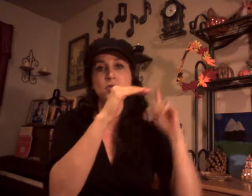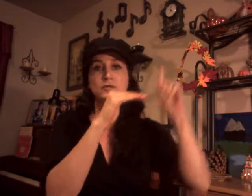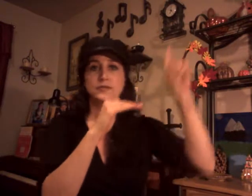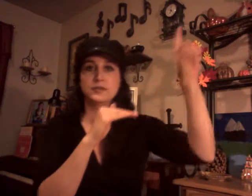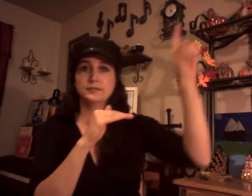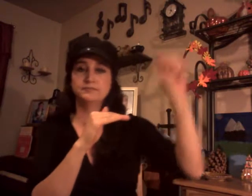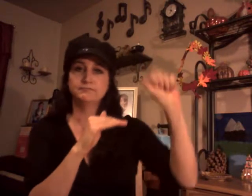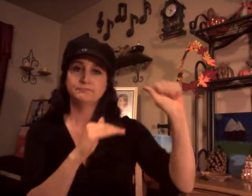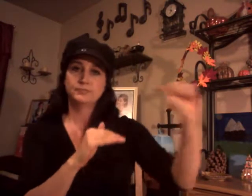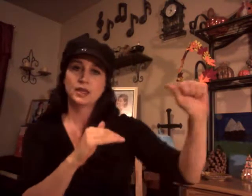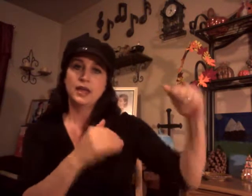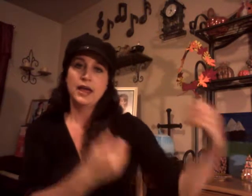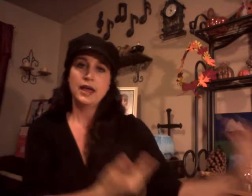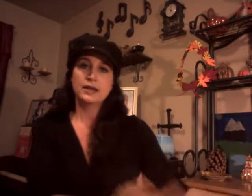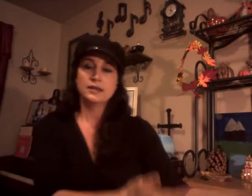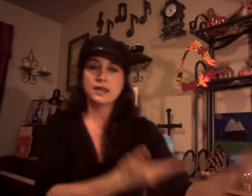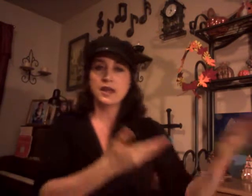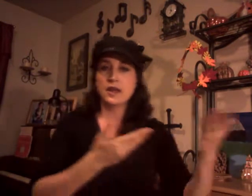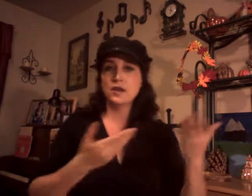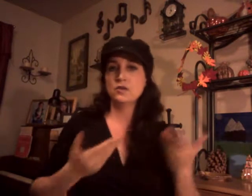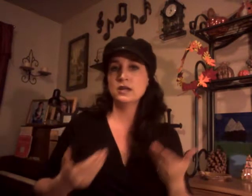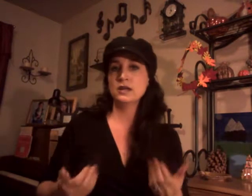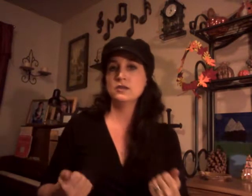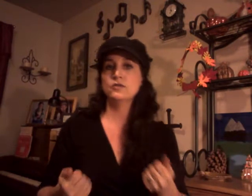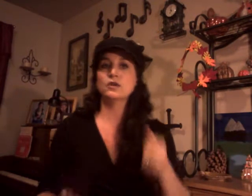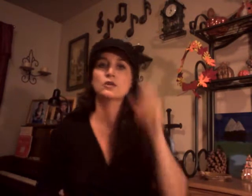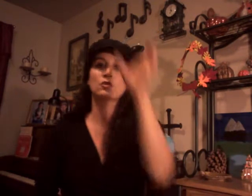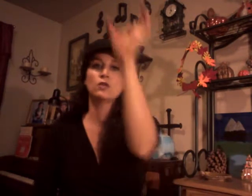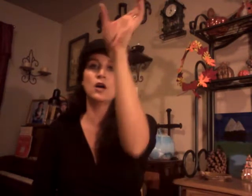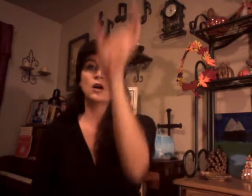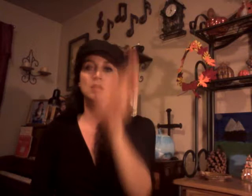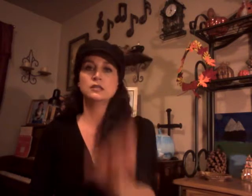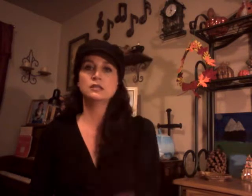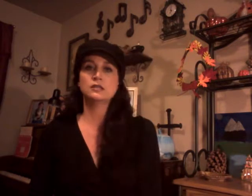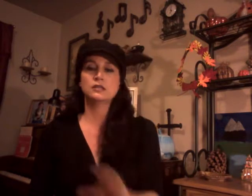himself and carried the cross.